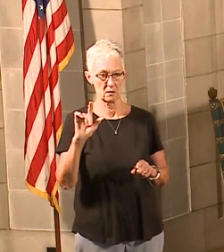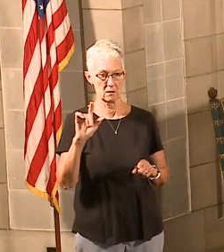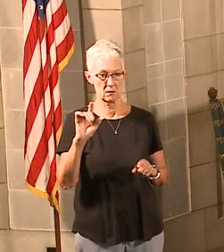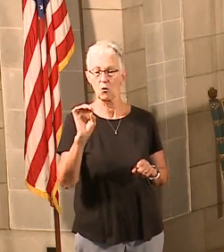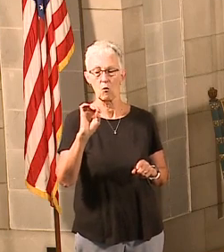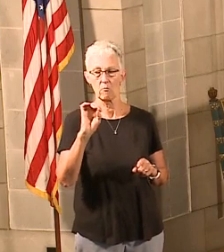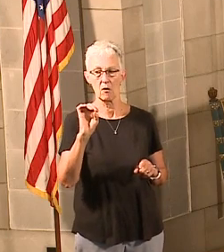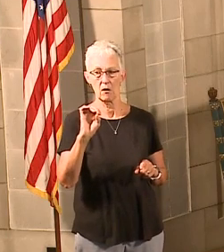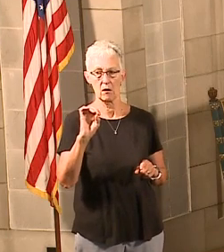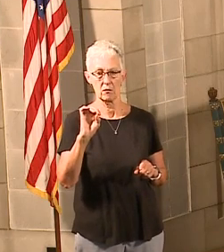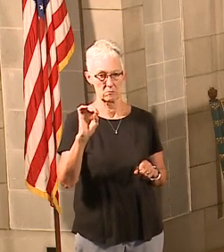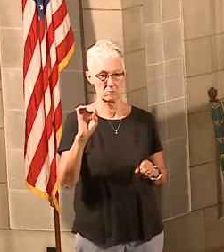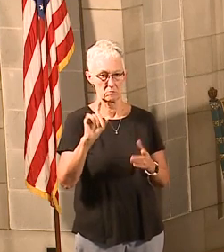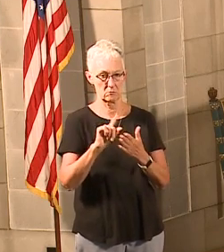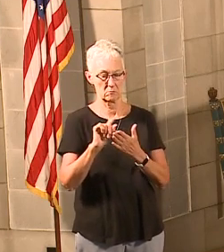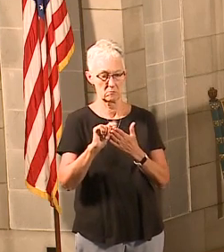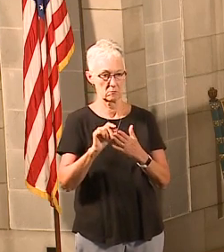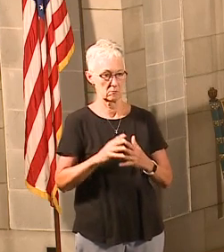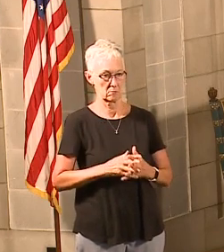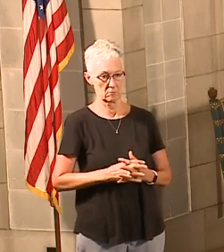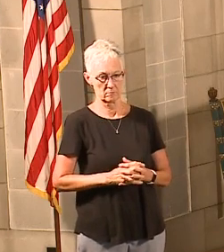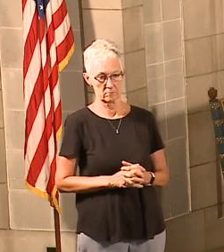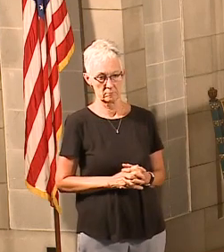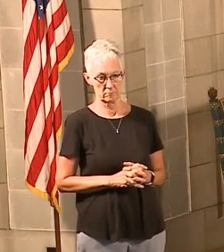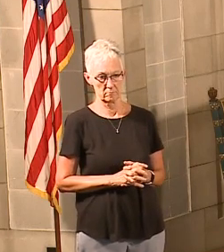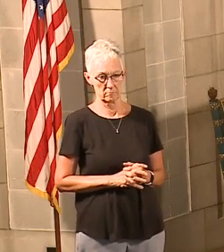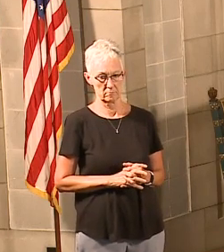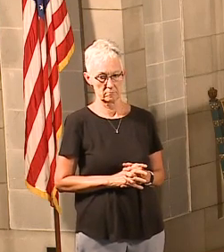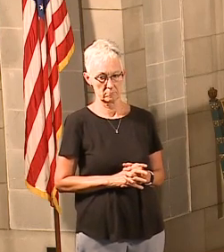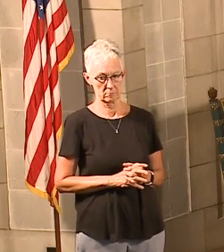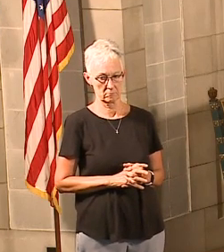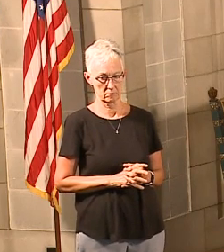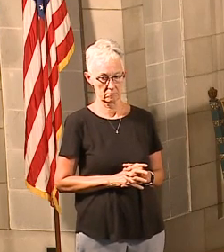About the Medicaid expansion plan, the